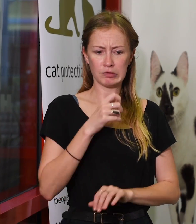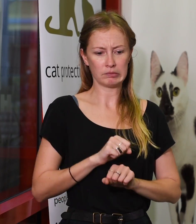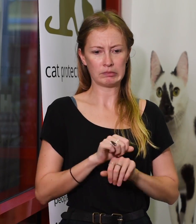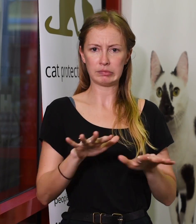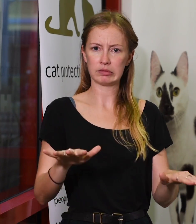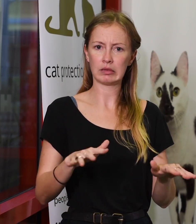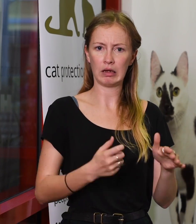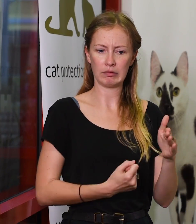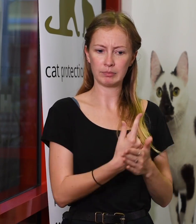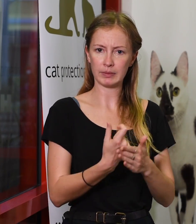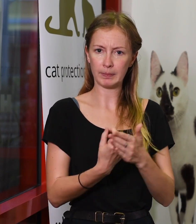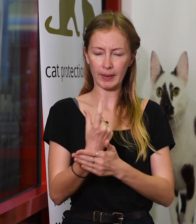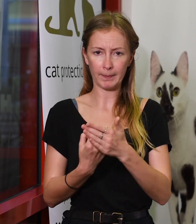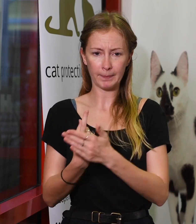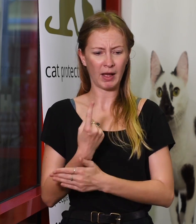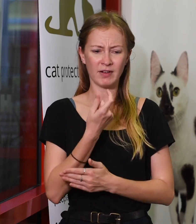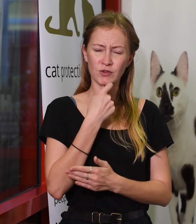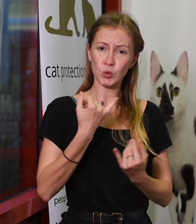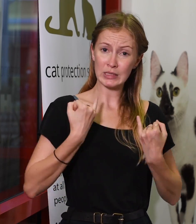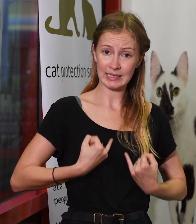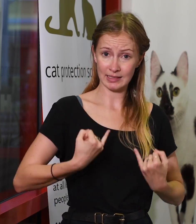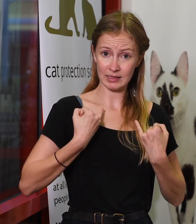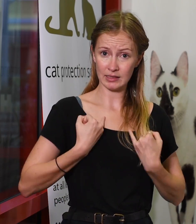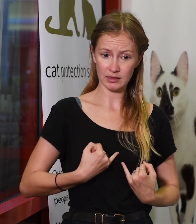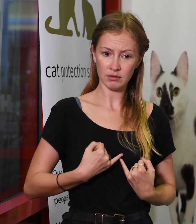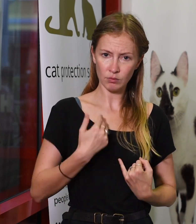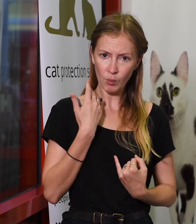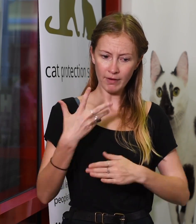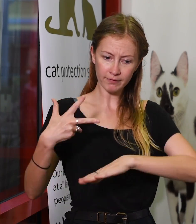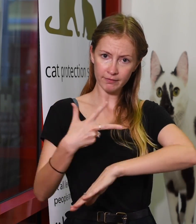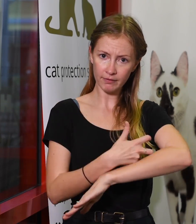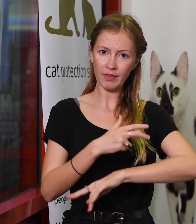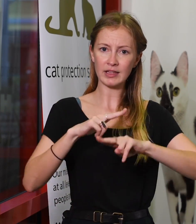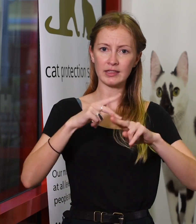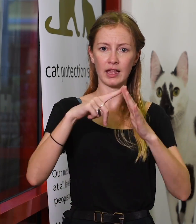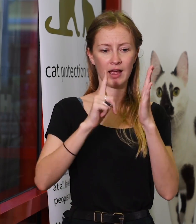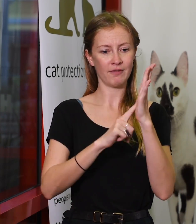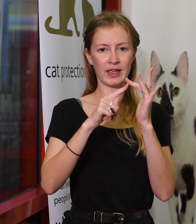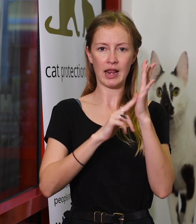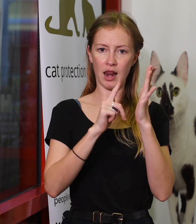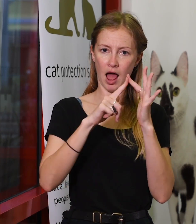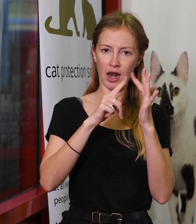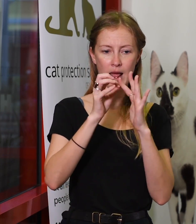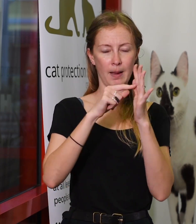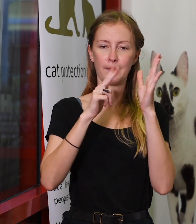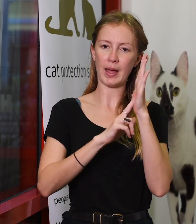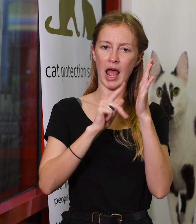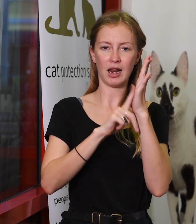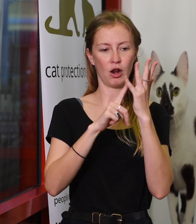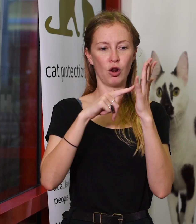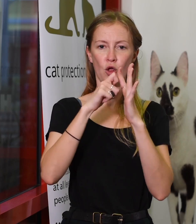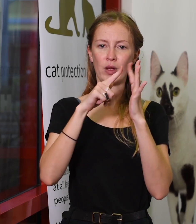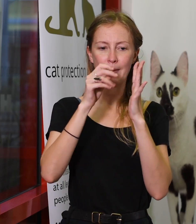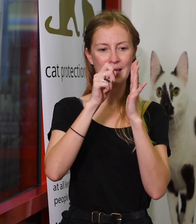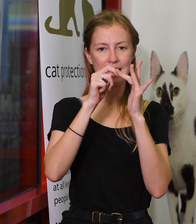of one of the diseases that we vaccinate against, and that's the feline panleukopenia or the feline enteritis.